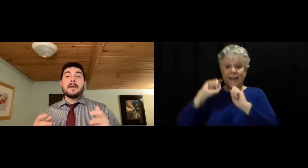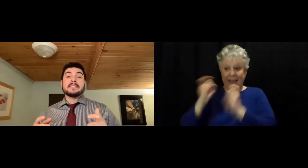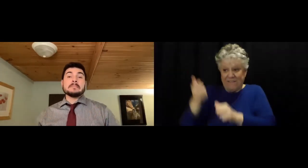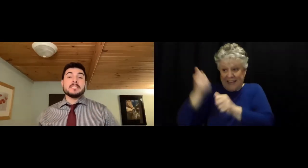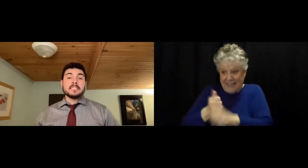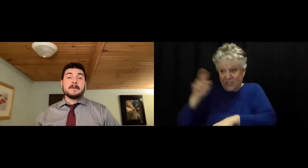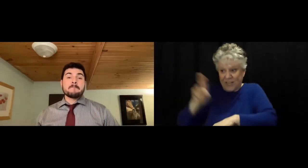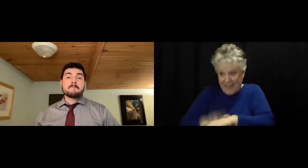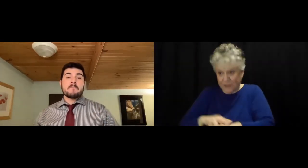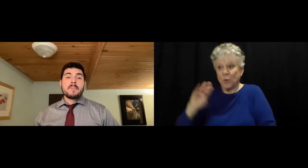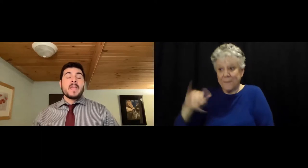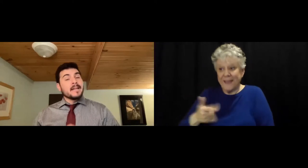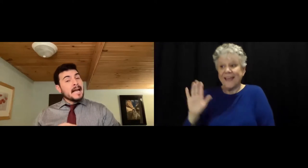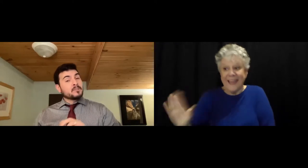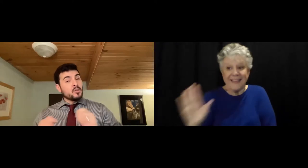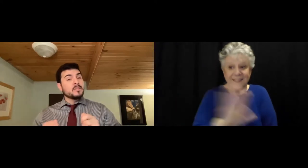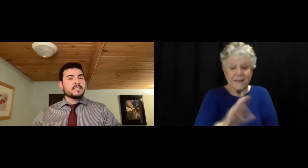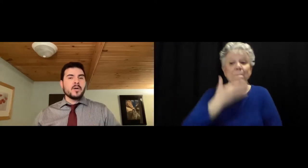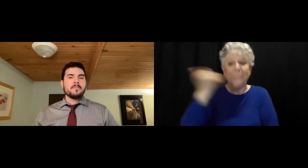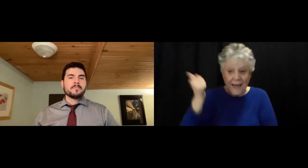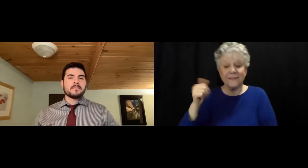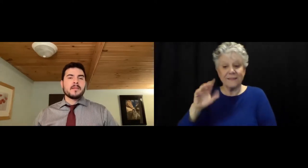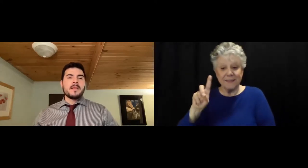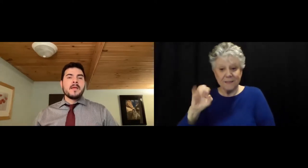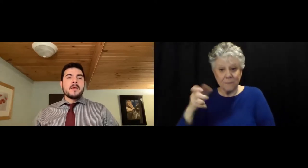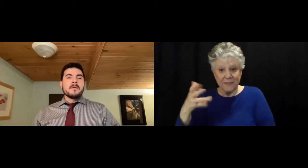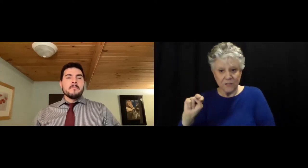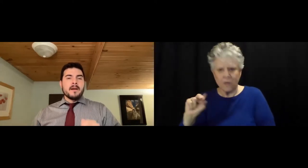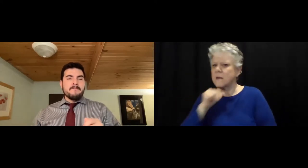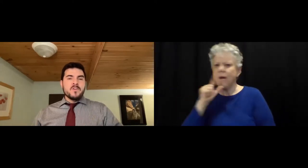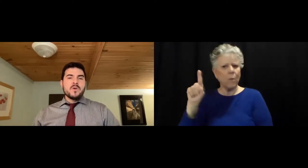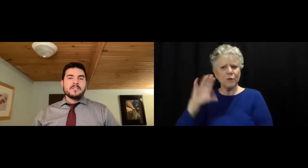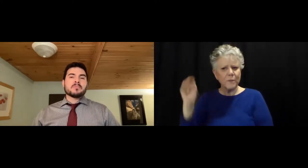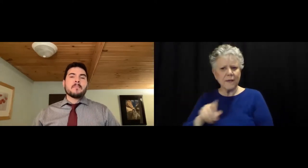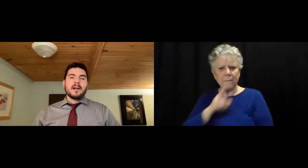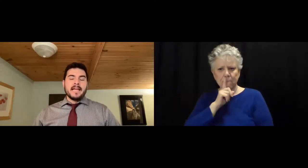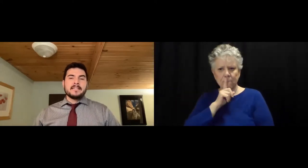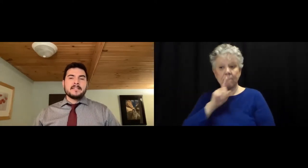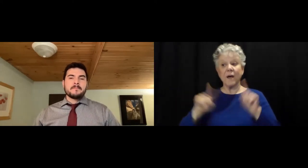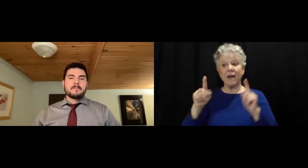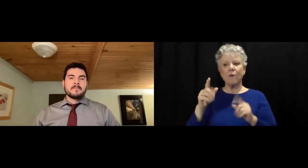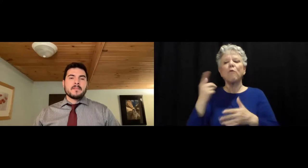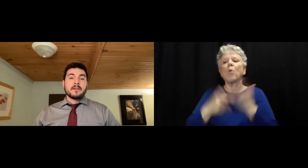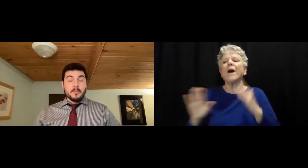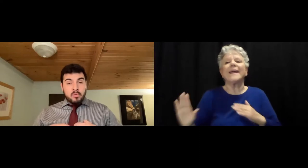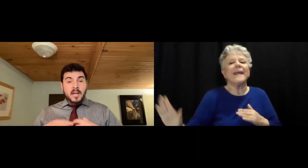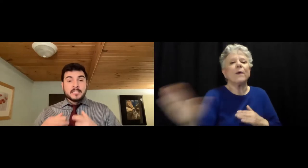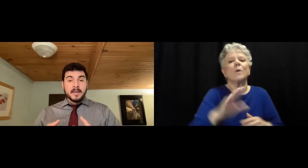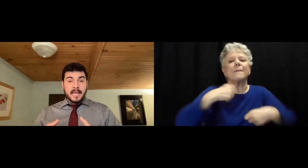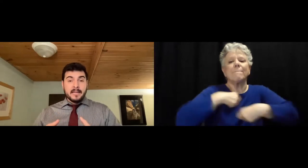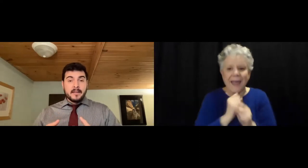being the best disposition. Not absolutely so, but in view of its proper end. Now,